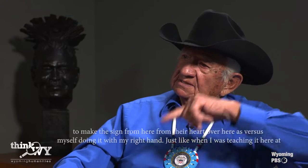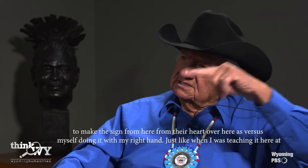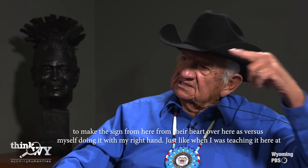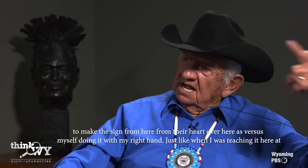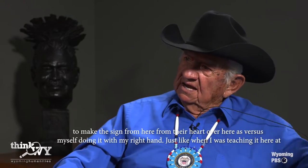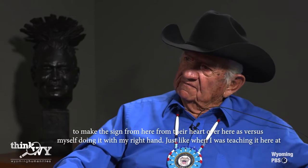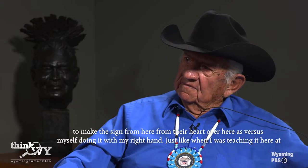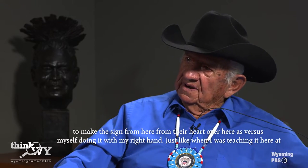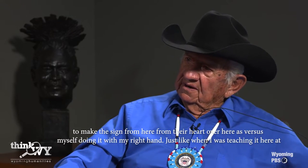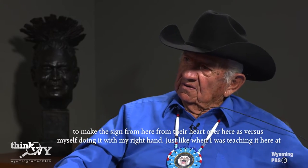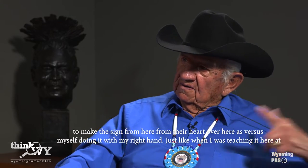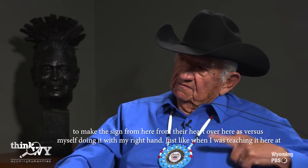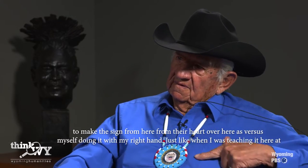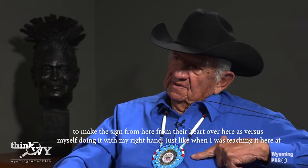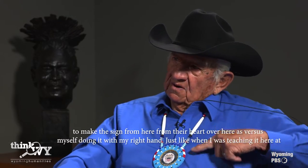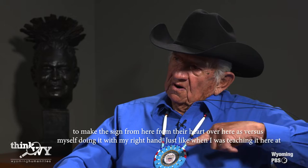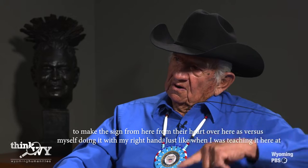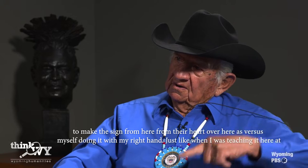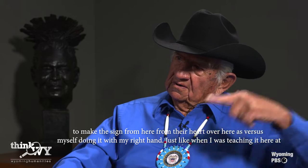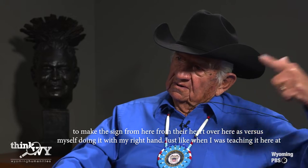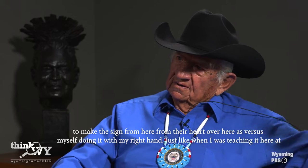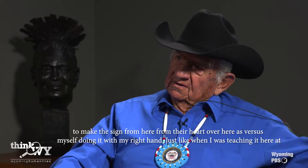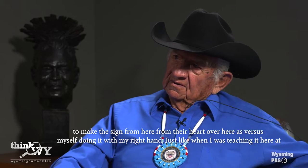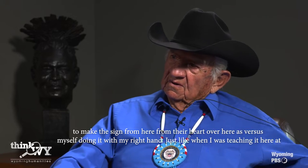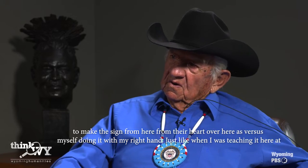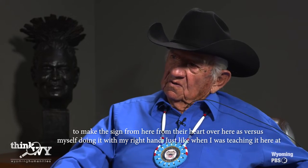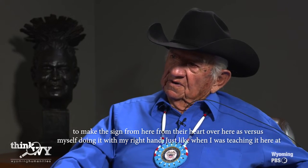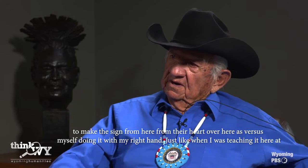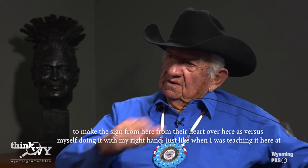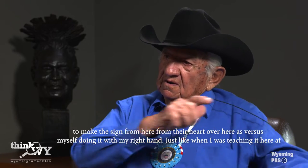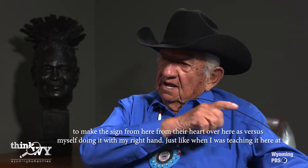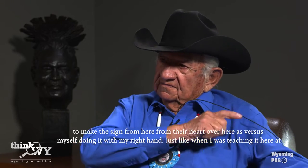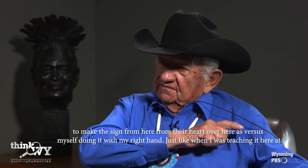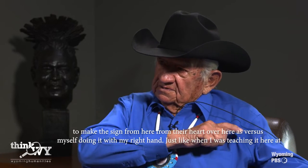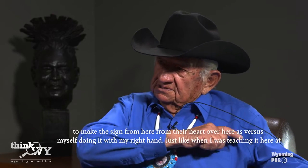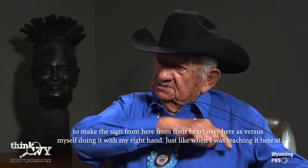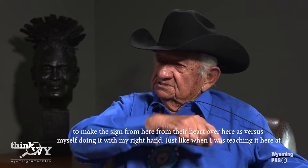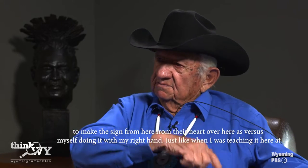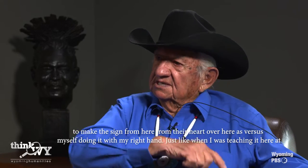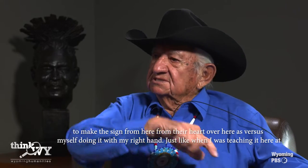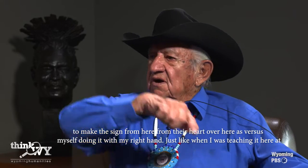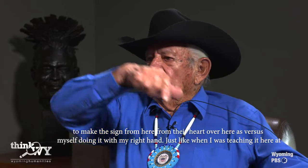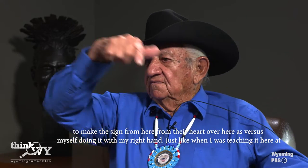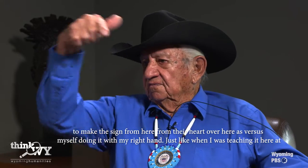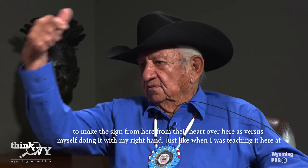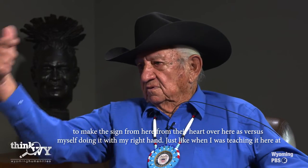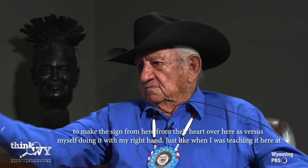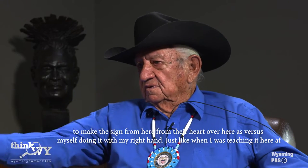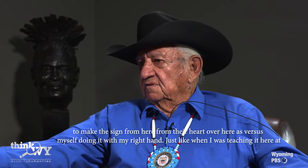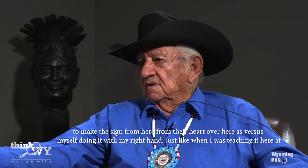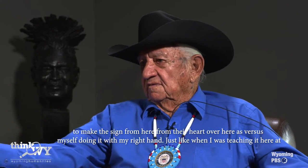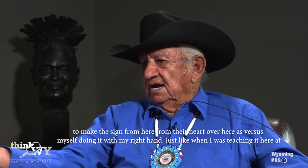the sign from here, from their heart over here, as versus myself doing it with my right